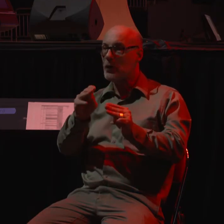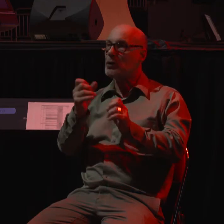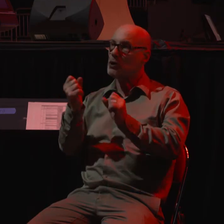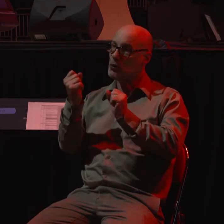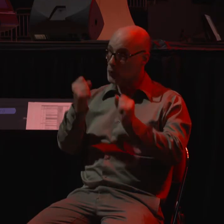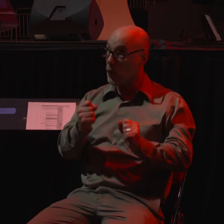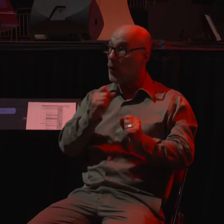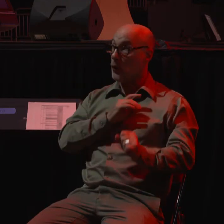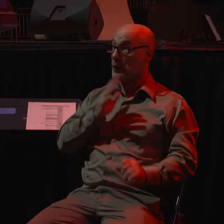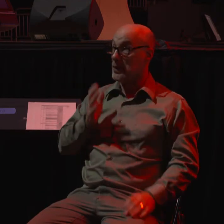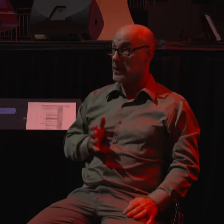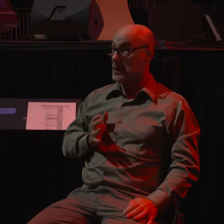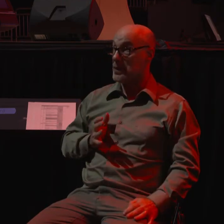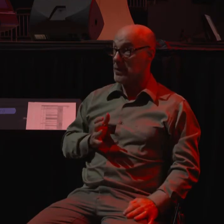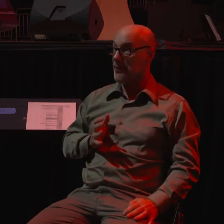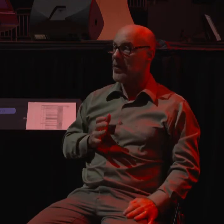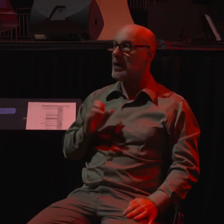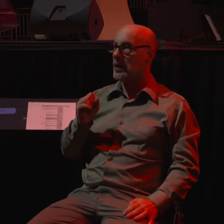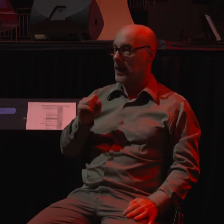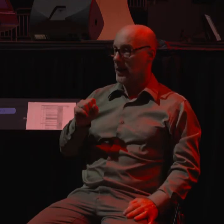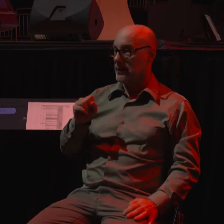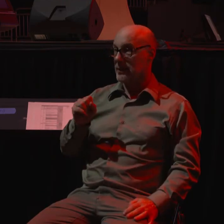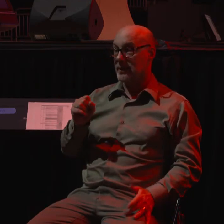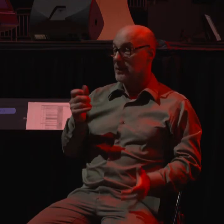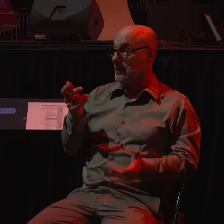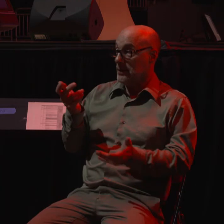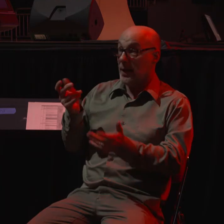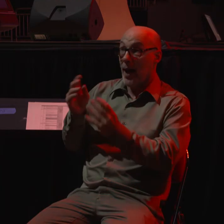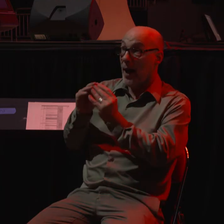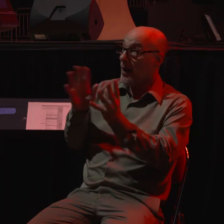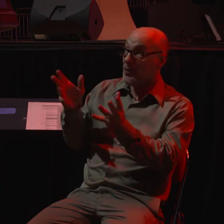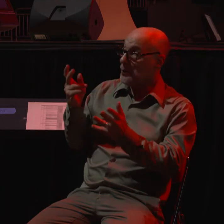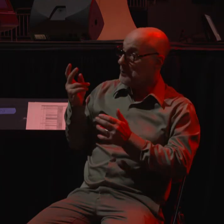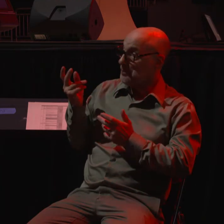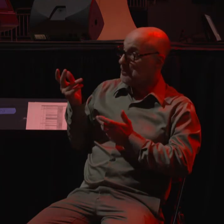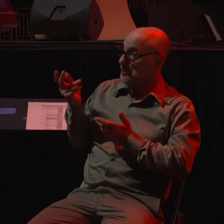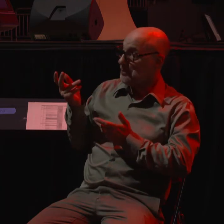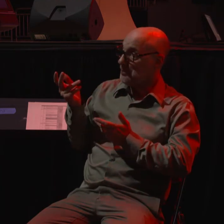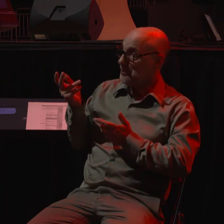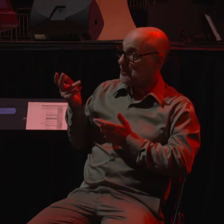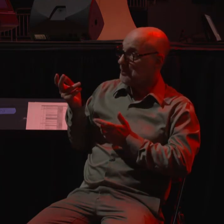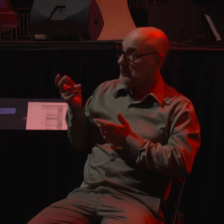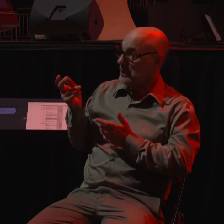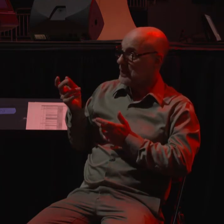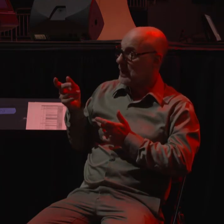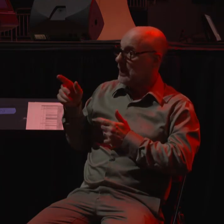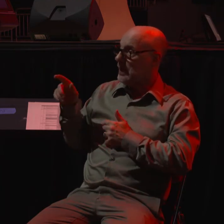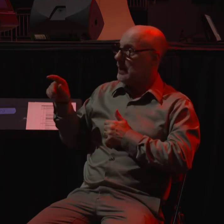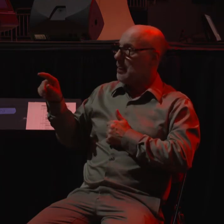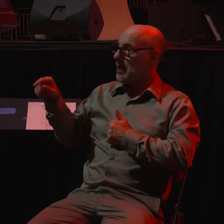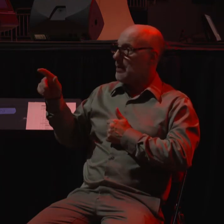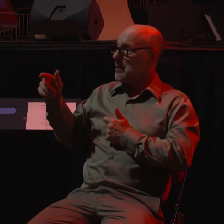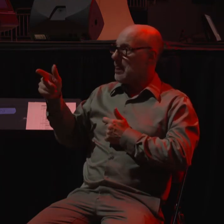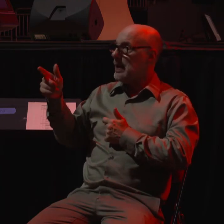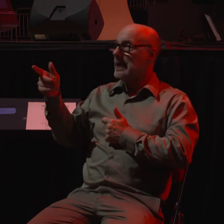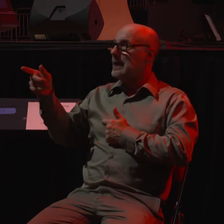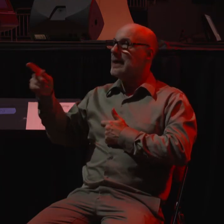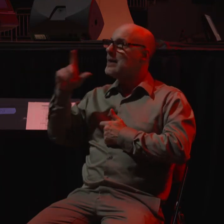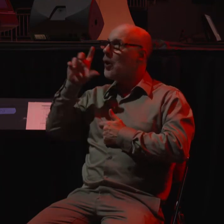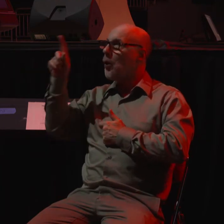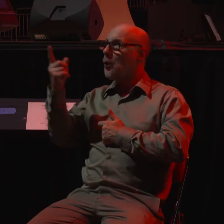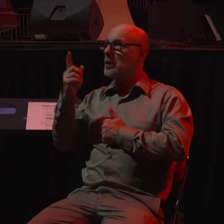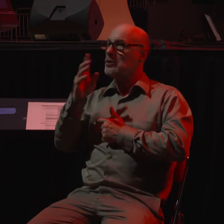see that is in his emphasis not just on the sort of relief of the